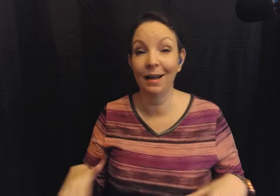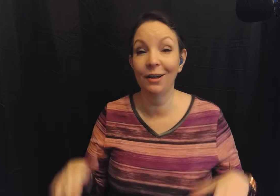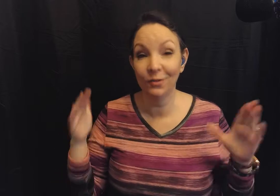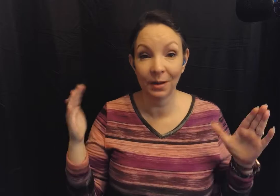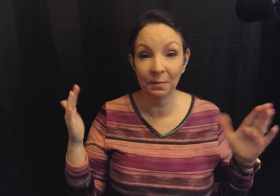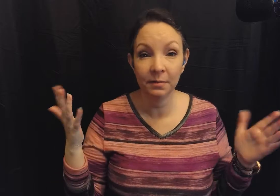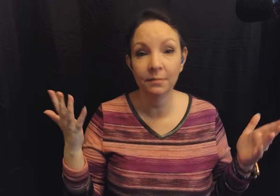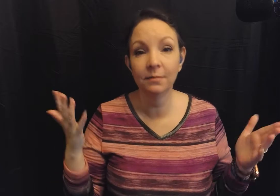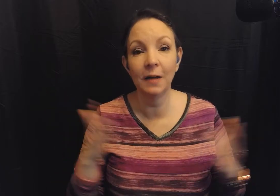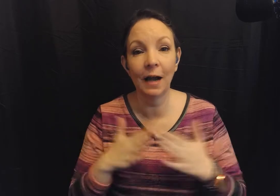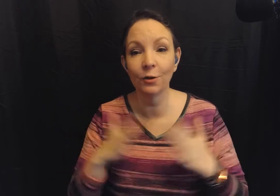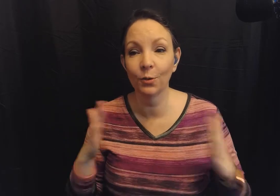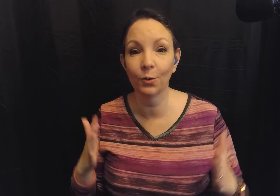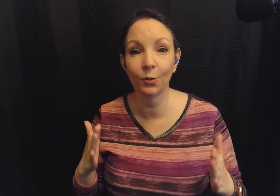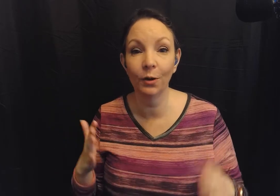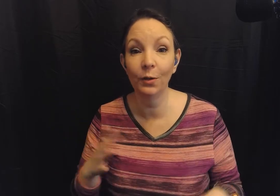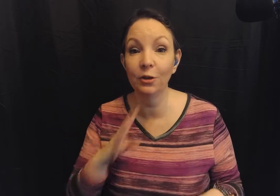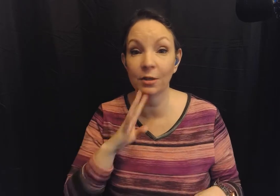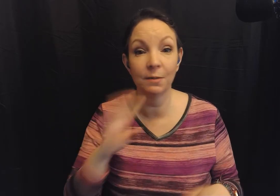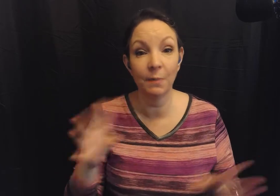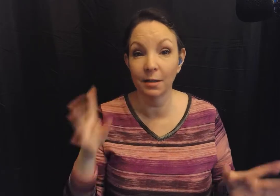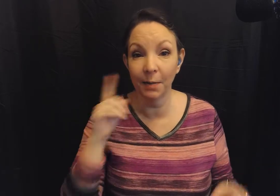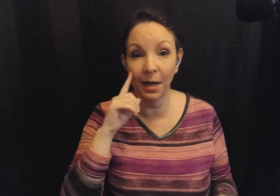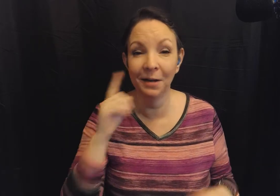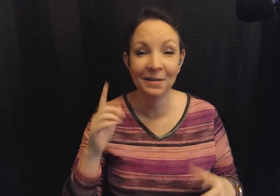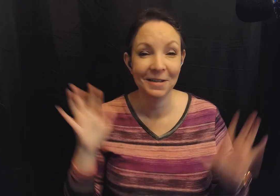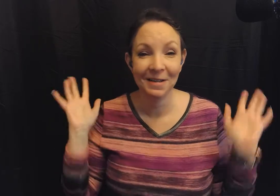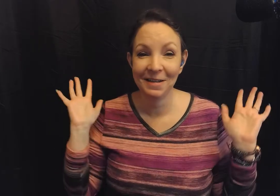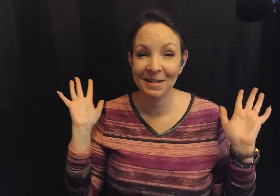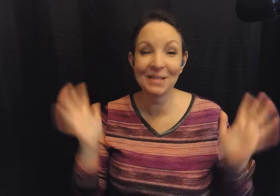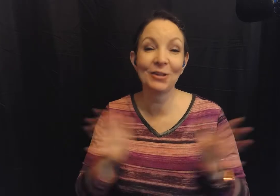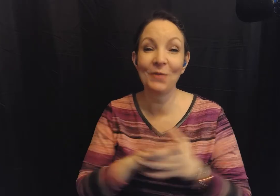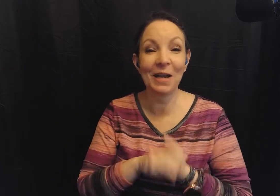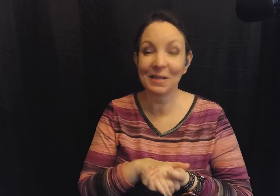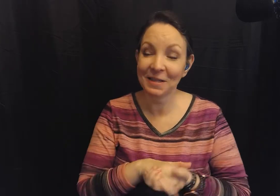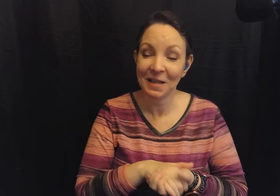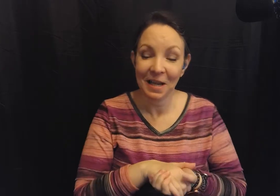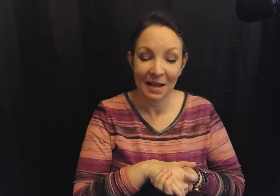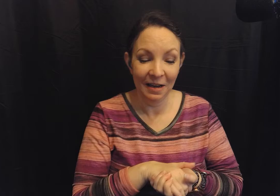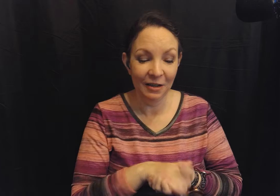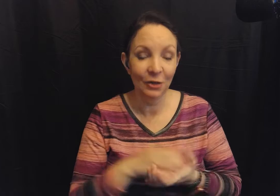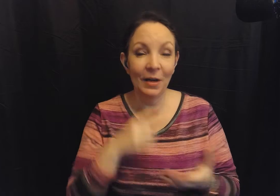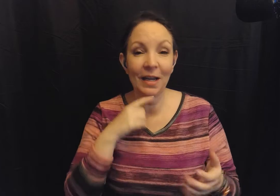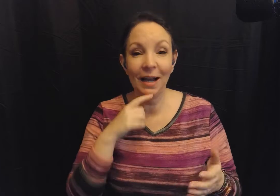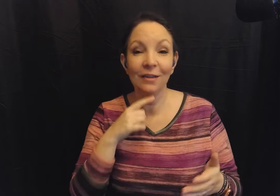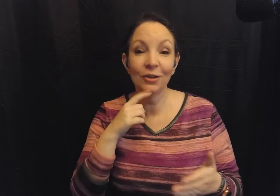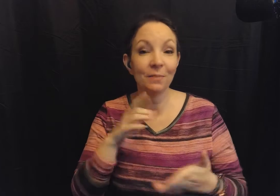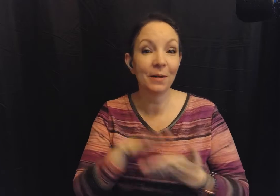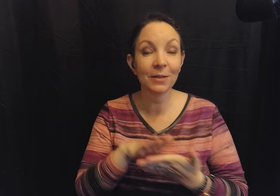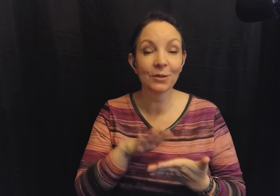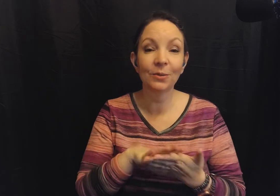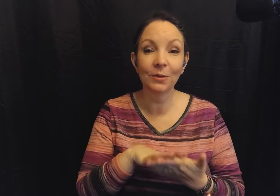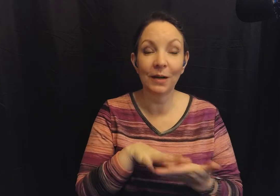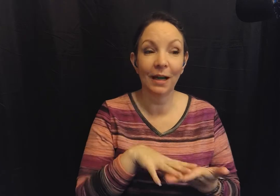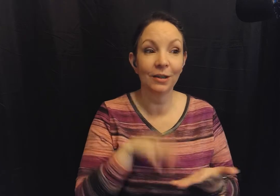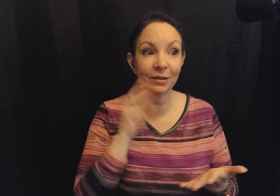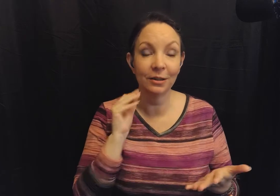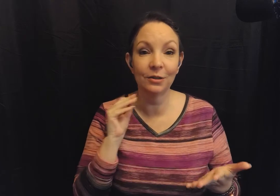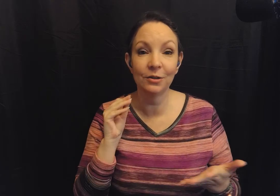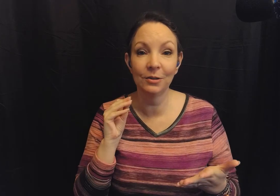up in a household where we just speak so much. That's just the way it is. And so when I got into the public school, I had to learn to